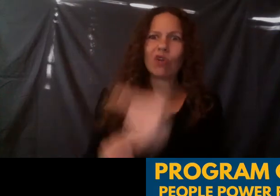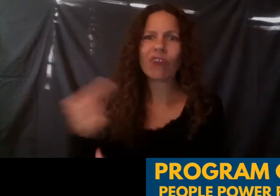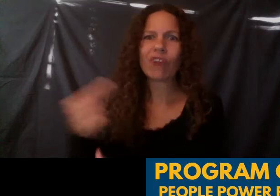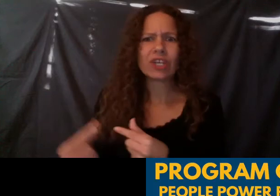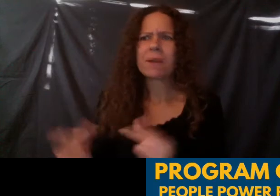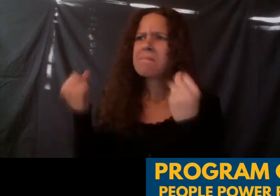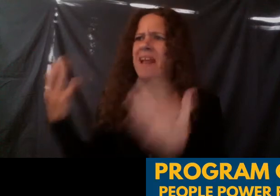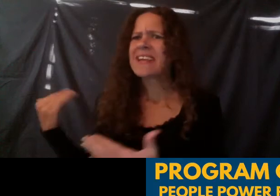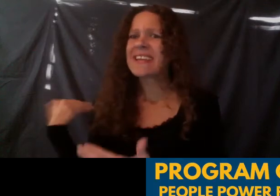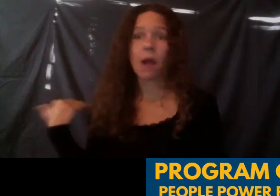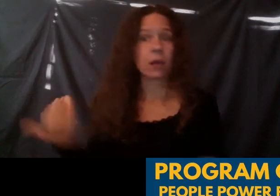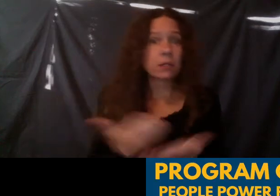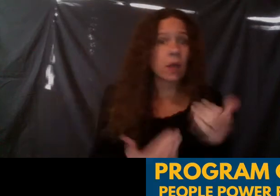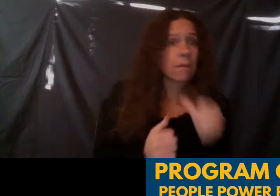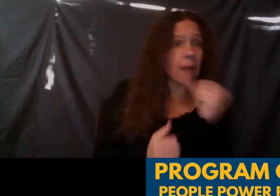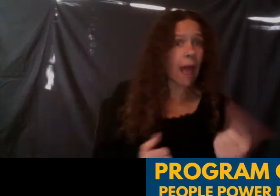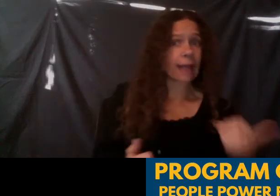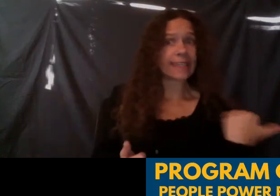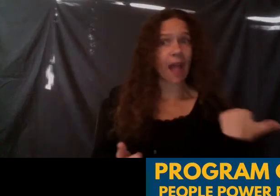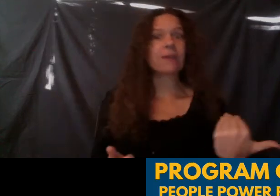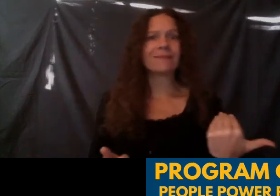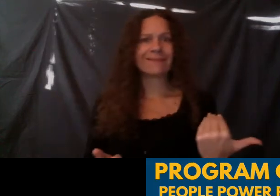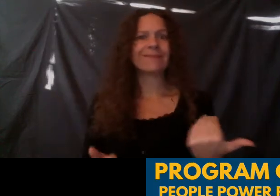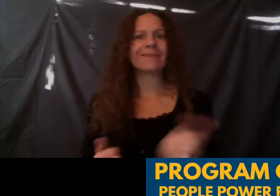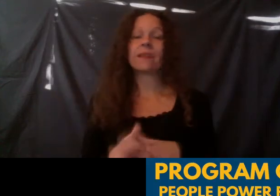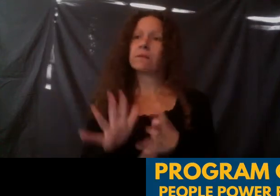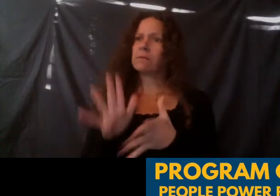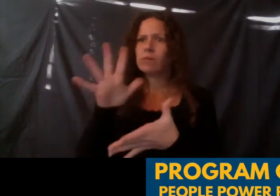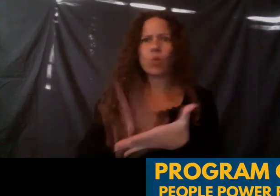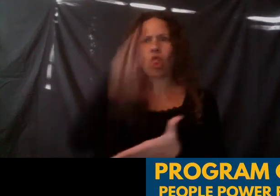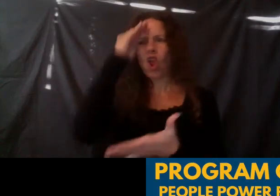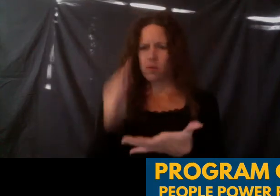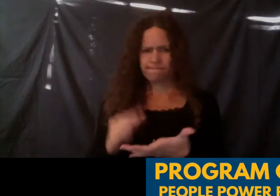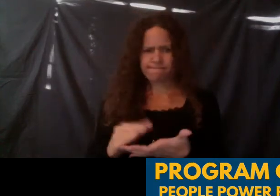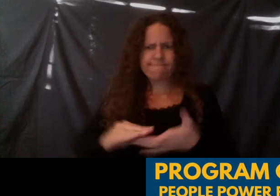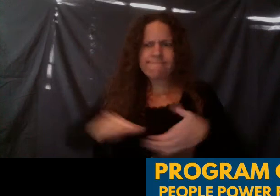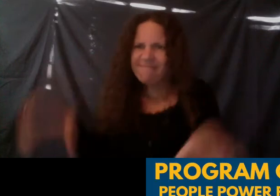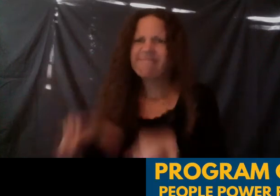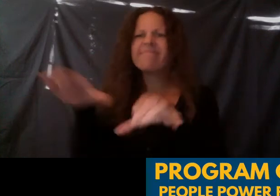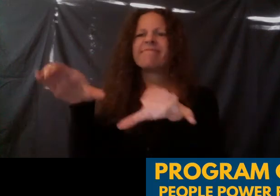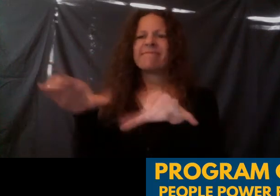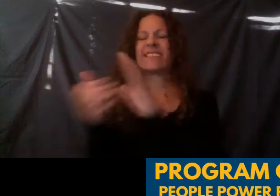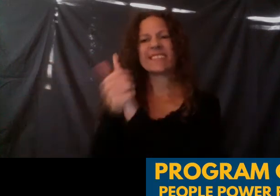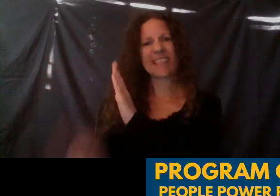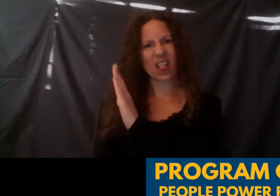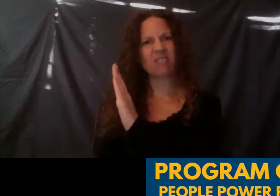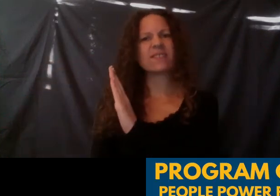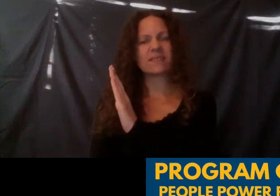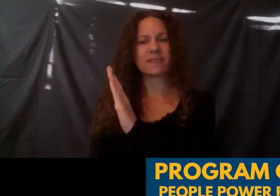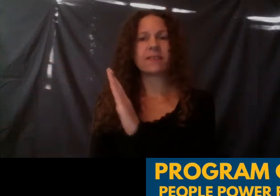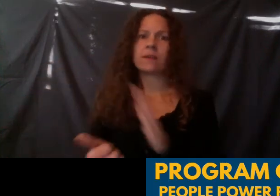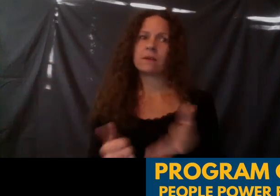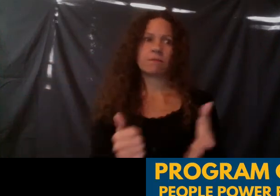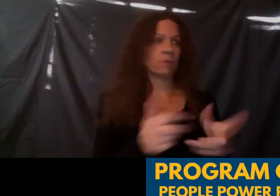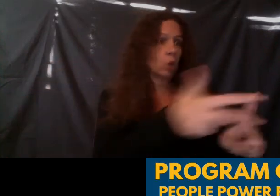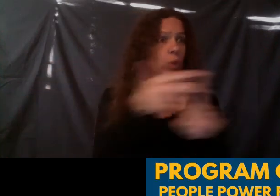our Fellows and SuperVols program. People learned hands-on skills and moved into key leadership roles in the campaign, like recruiting volunteers,